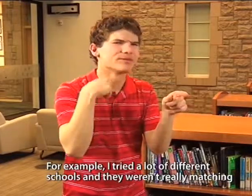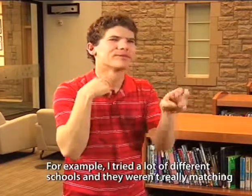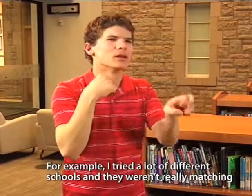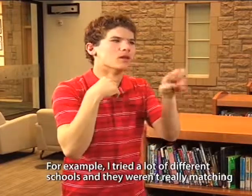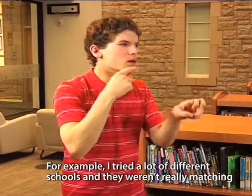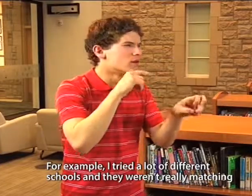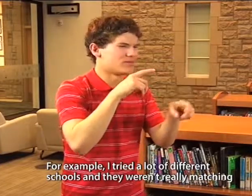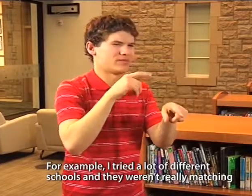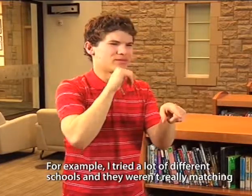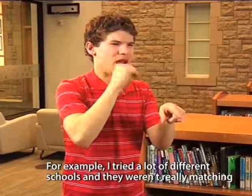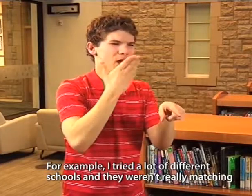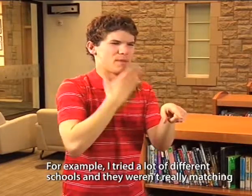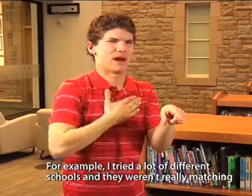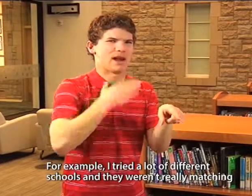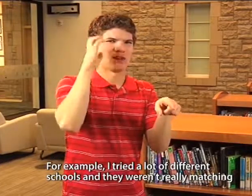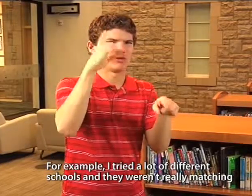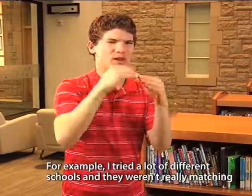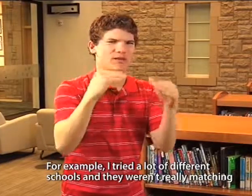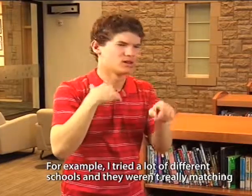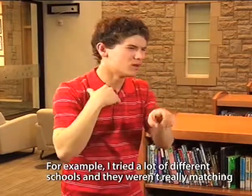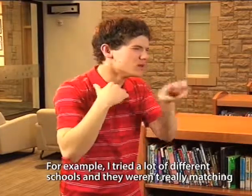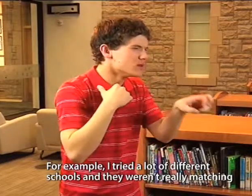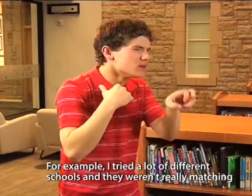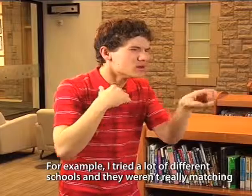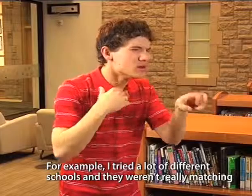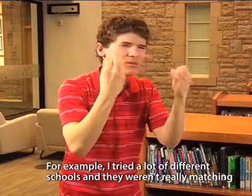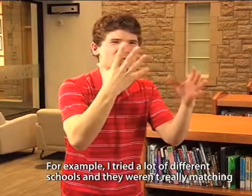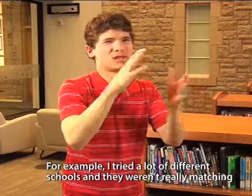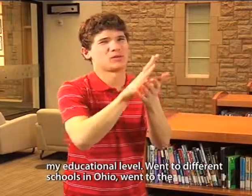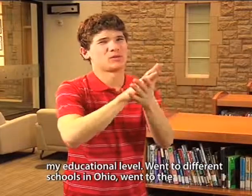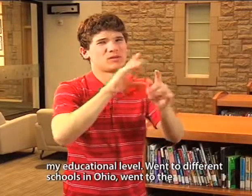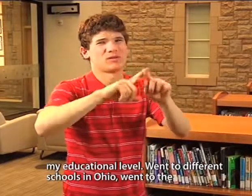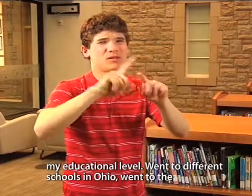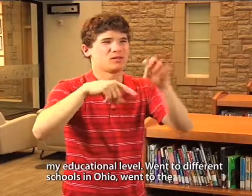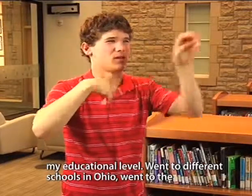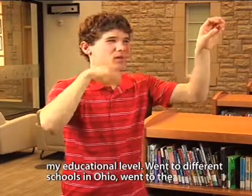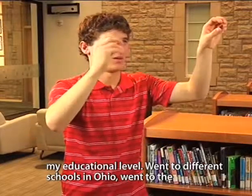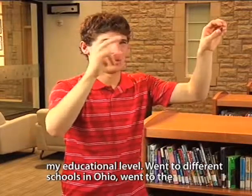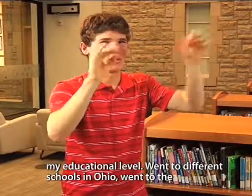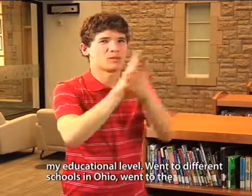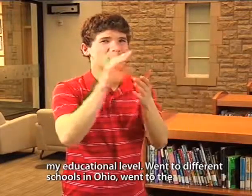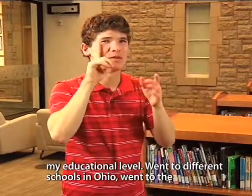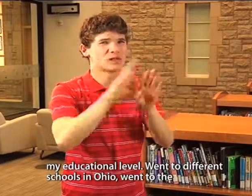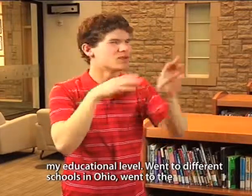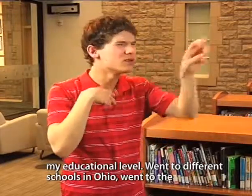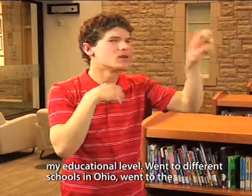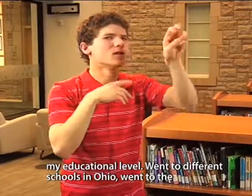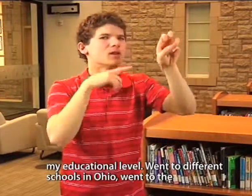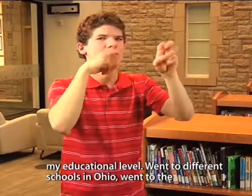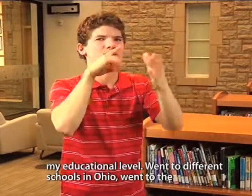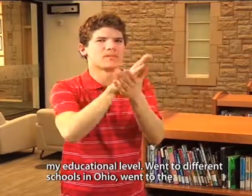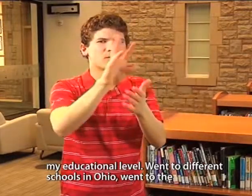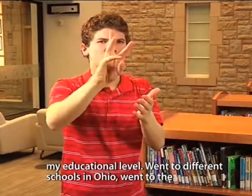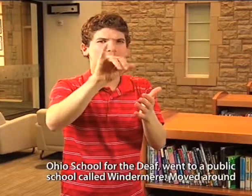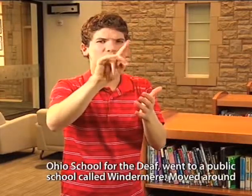For example, I tried a lot of different schools, and they weren't really matching my educational level. Went to different schools in Ohio, went to Ohio School